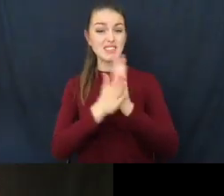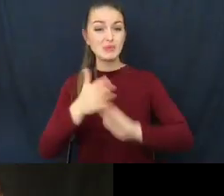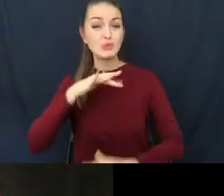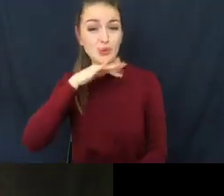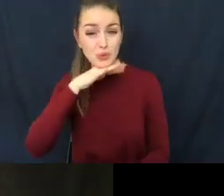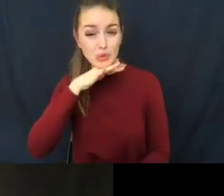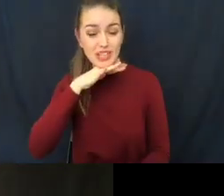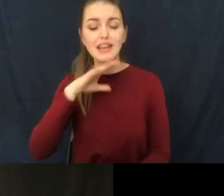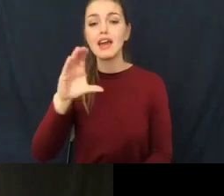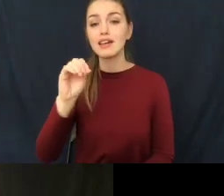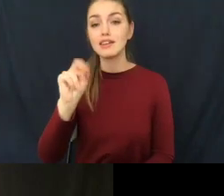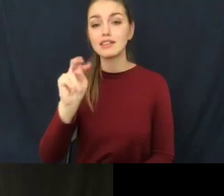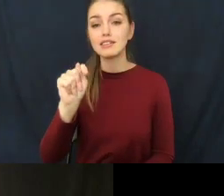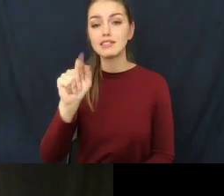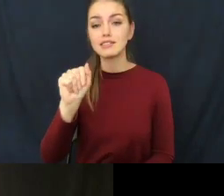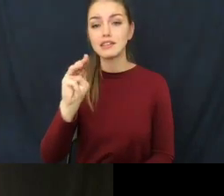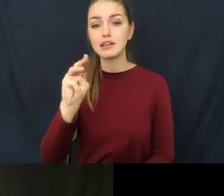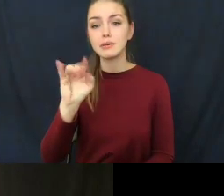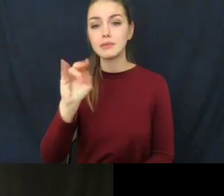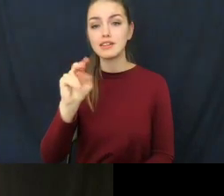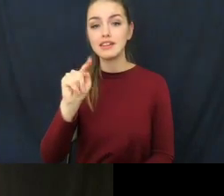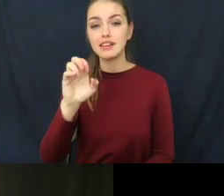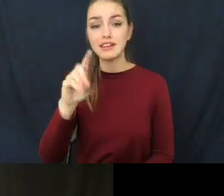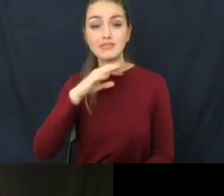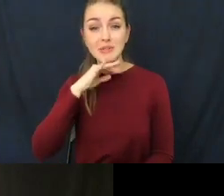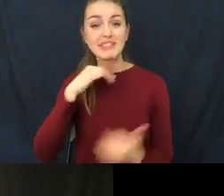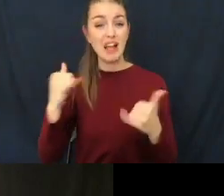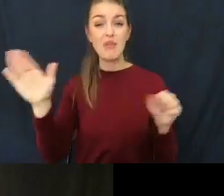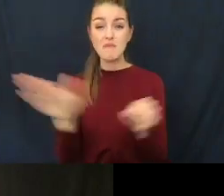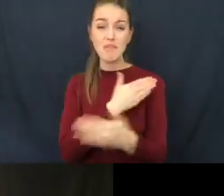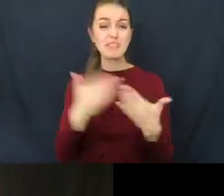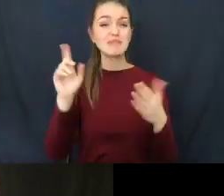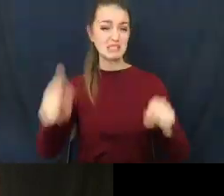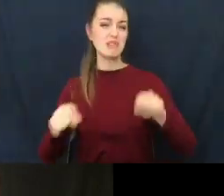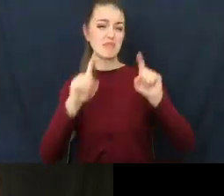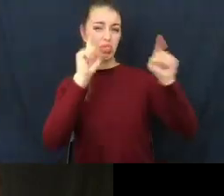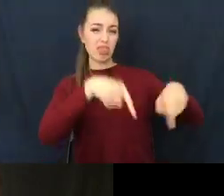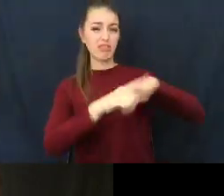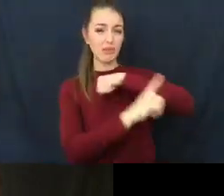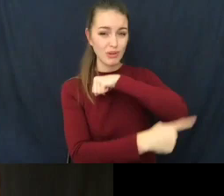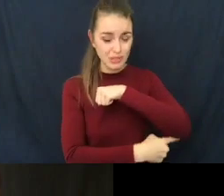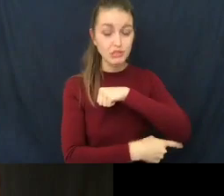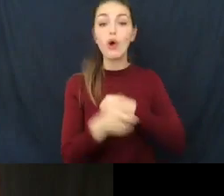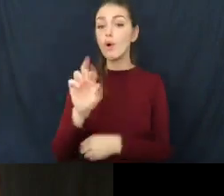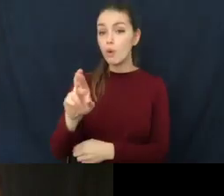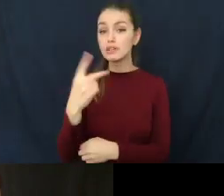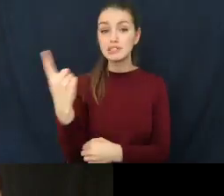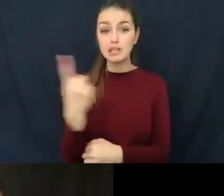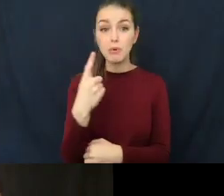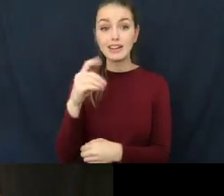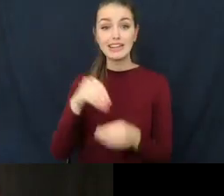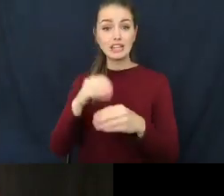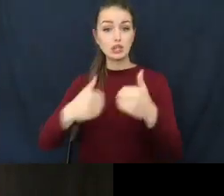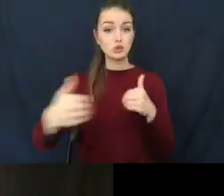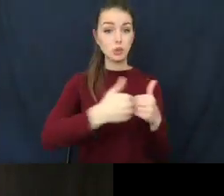or contaminated, and then it often just the whole thing will have to be thrown in the trash anyway. Yes. Or someone at the sorting place